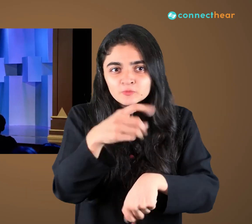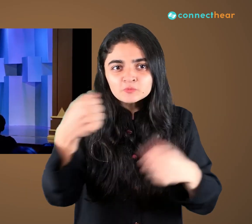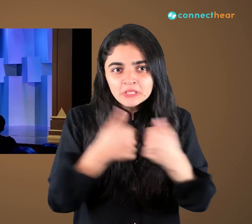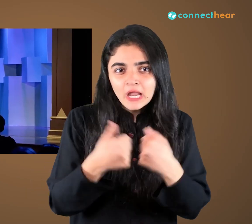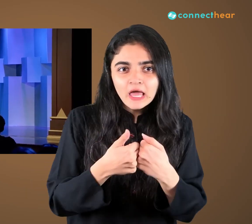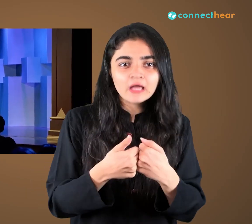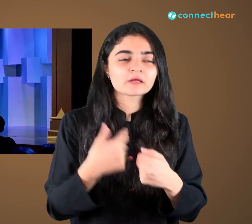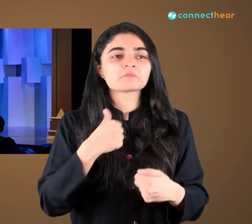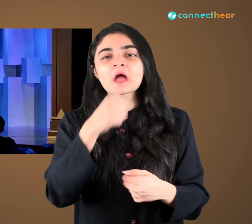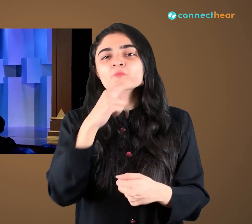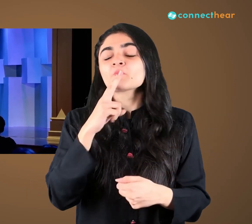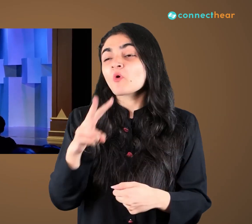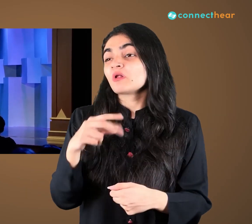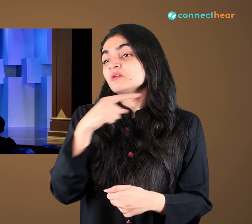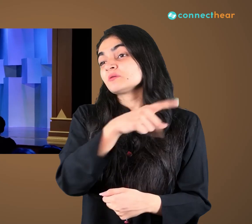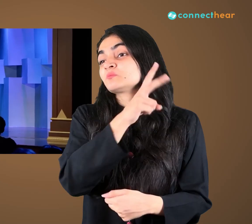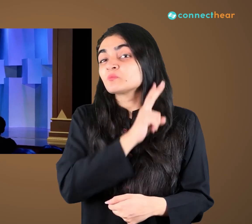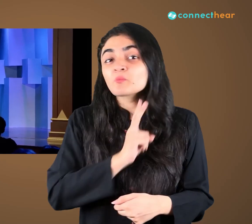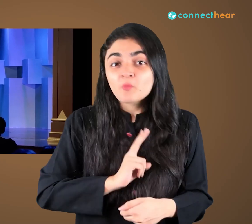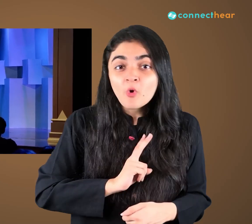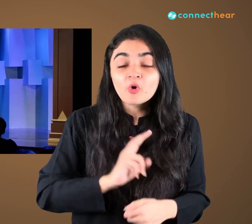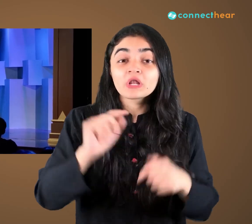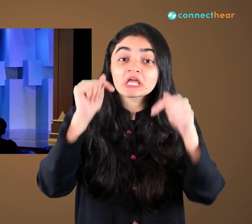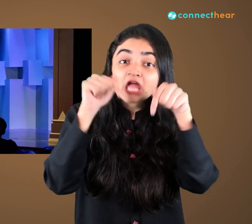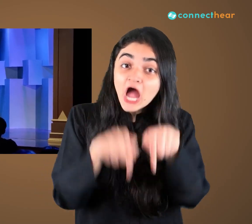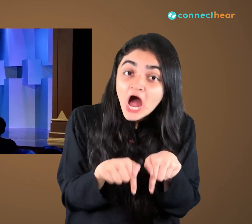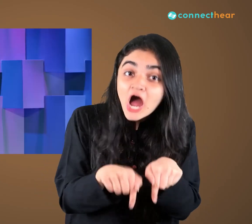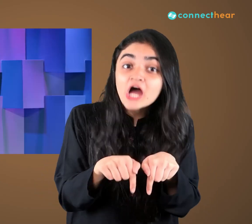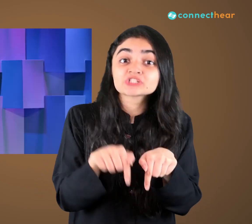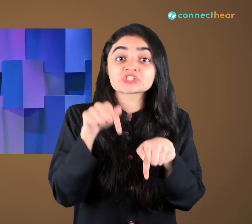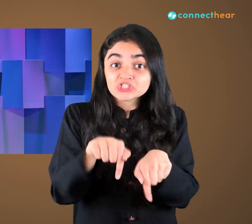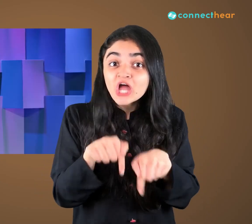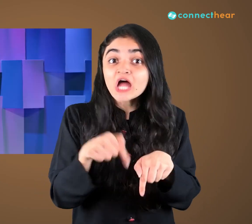today. So look at my dad, and I tell him,